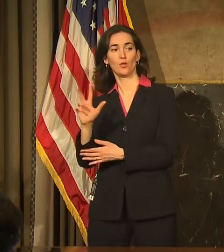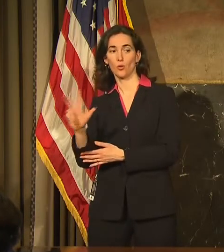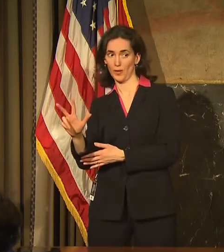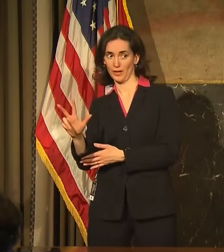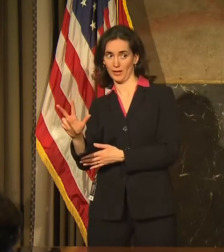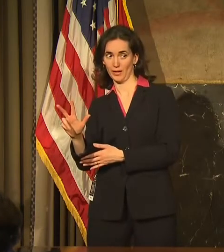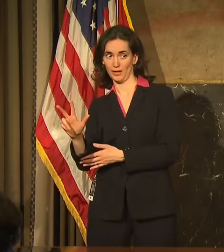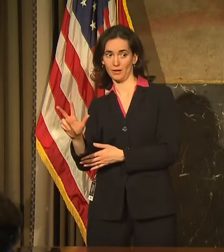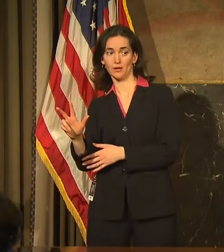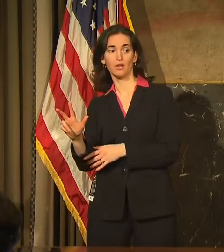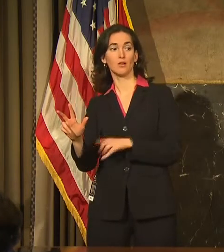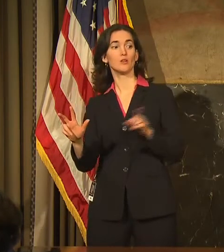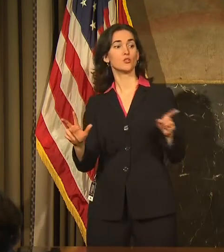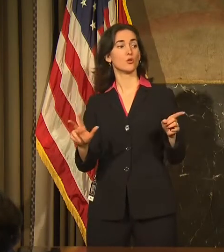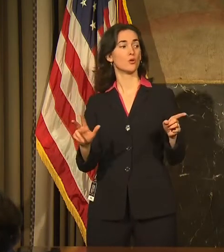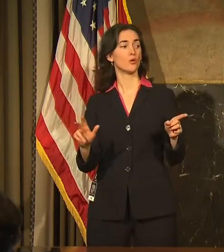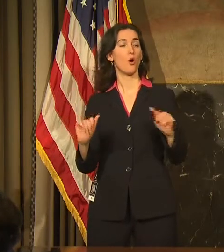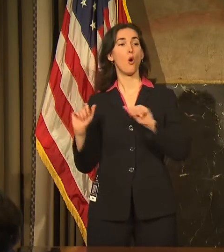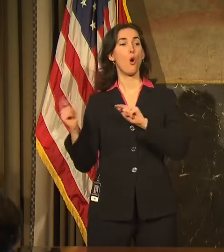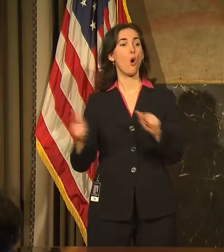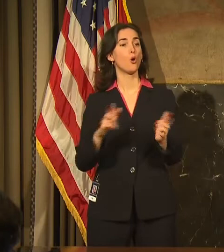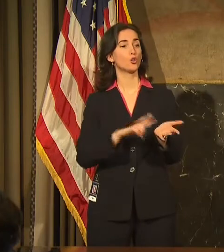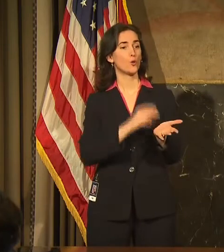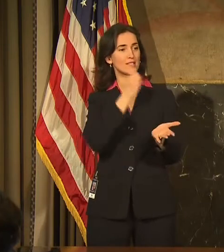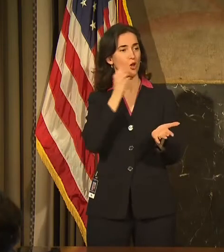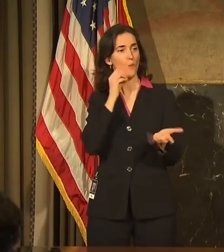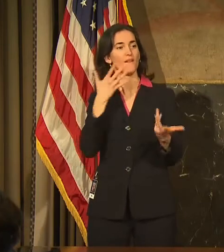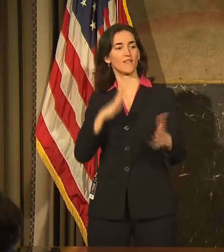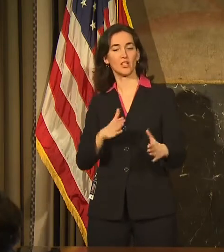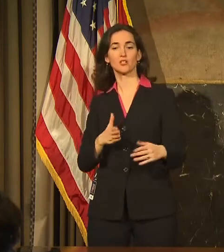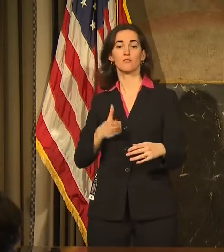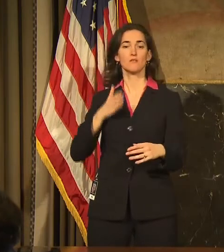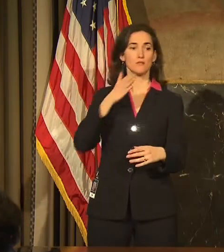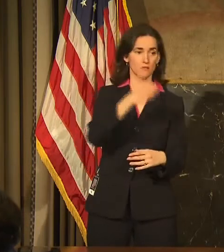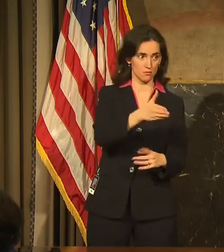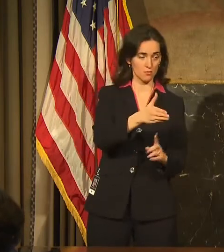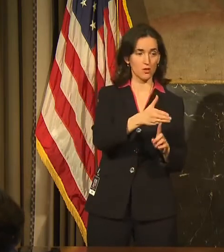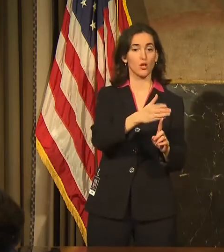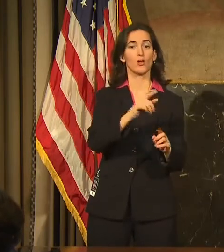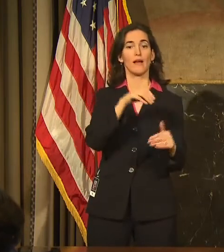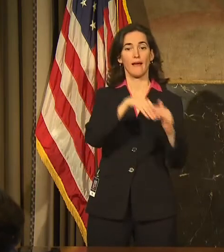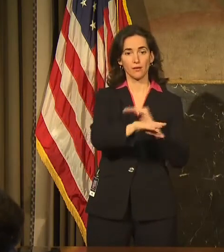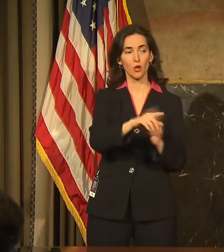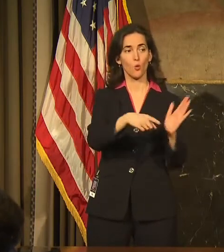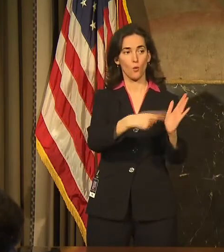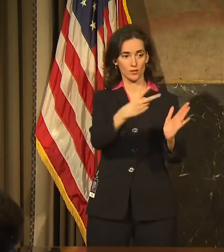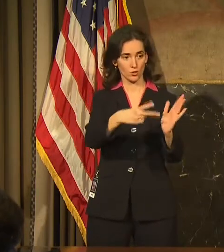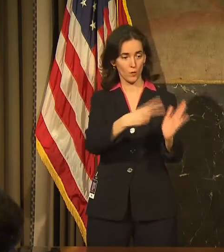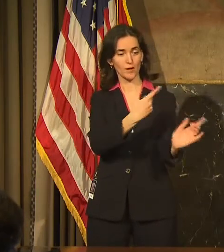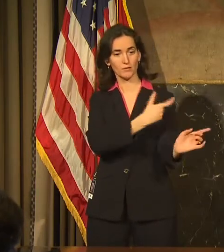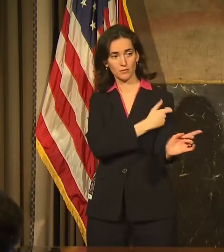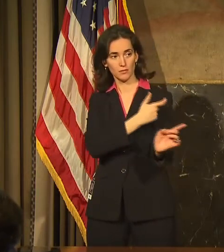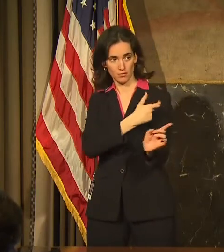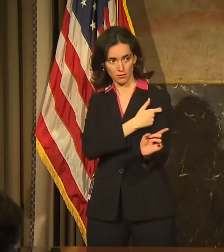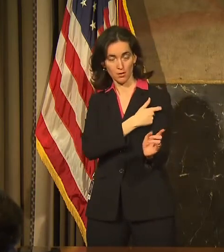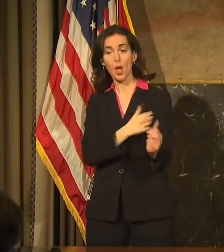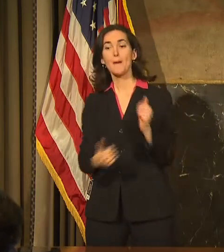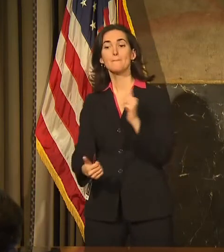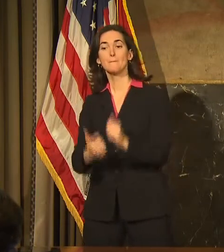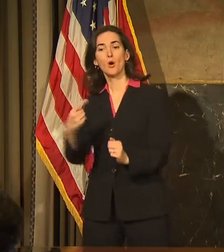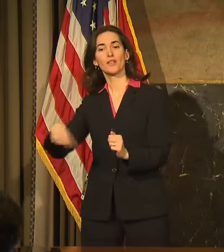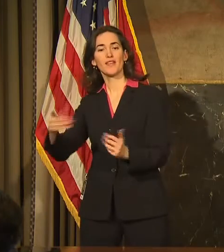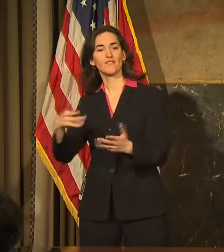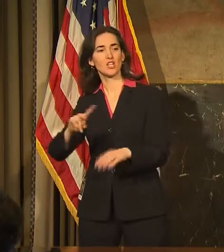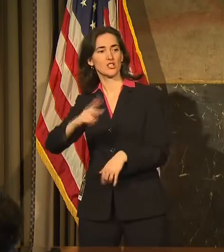21,603. 100% of the nursing homes have now completed their first round visit, and the majority of them have completed their second round as